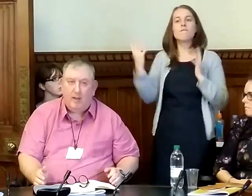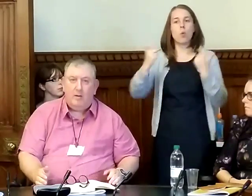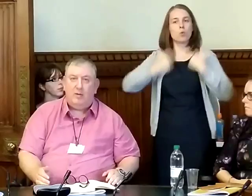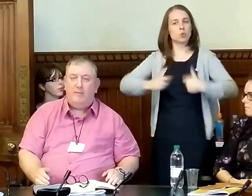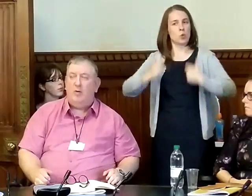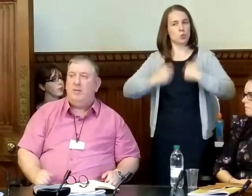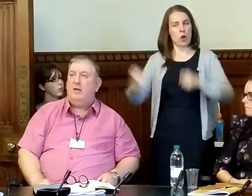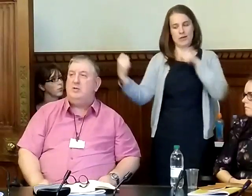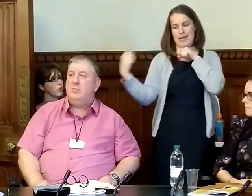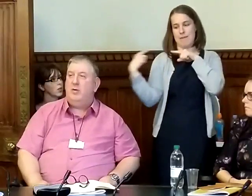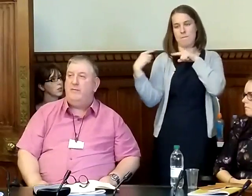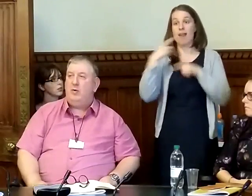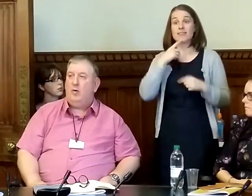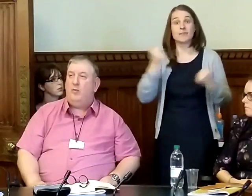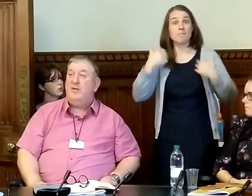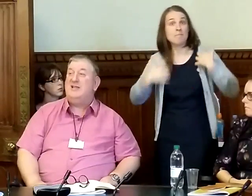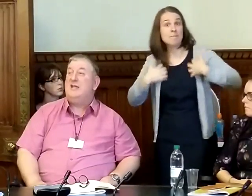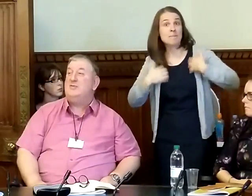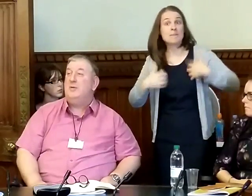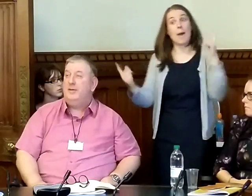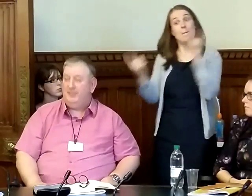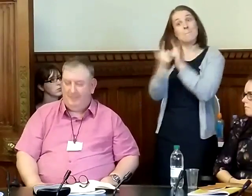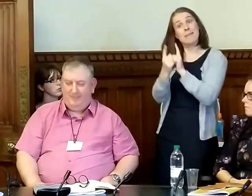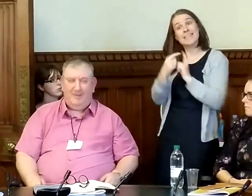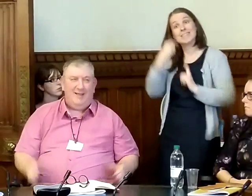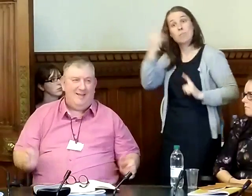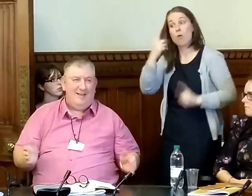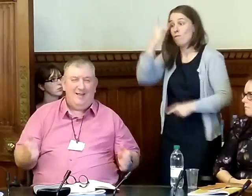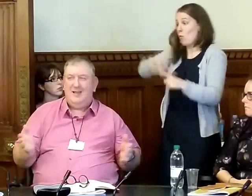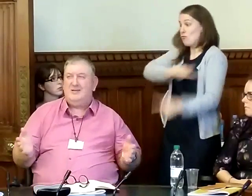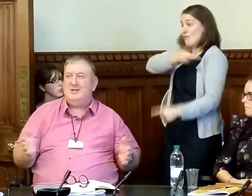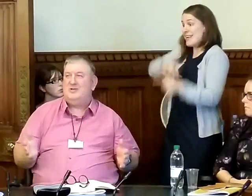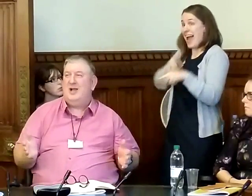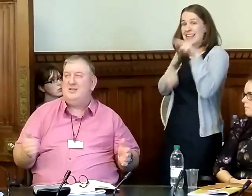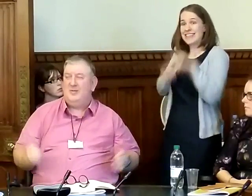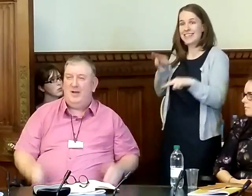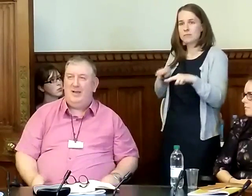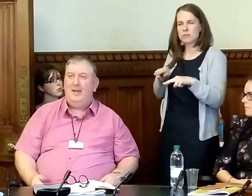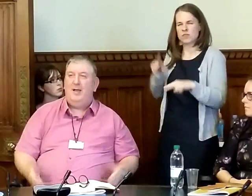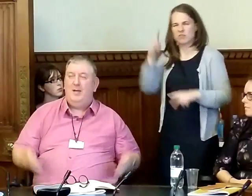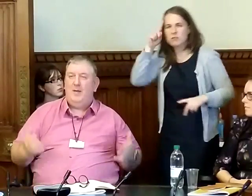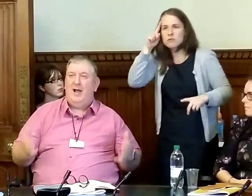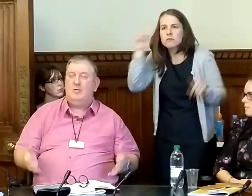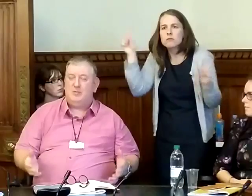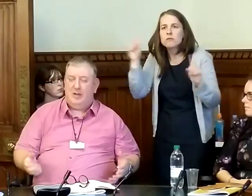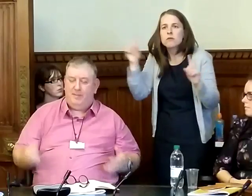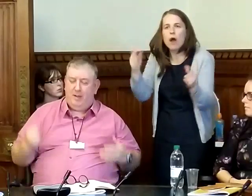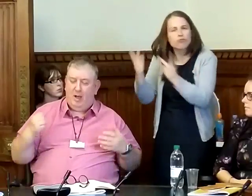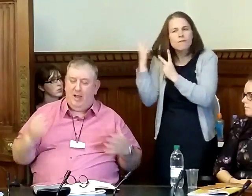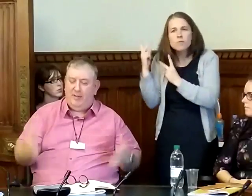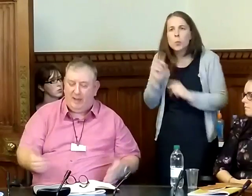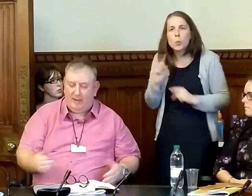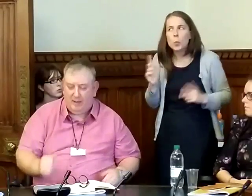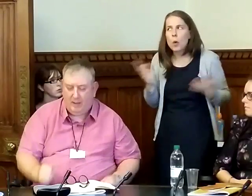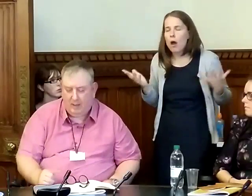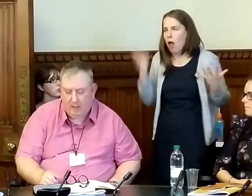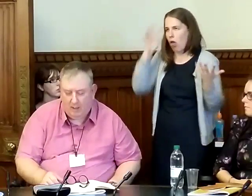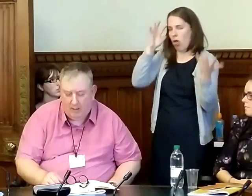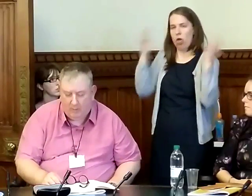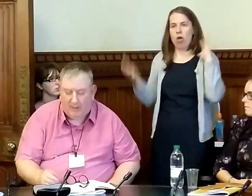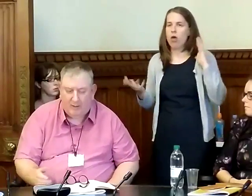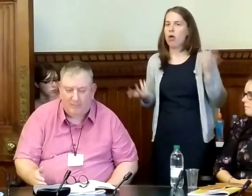saying, looking forward to meeting you tomorrow for your reassessment. So straight away, my hackles are up. I